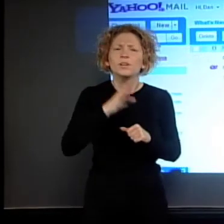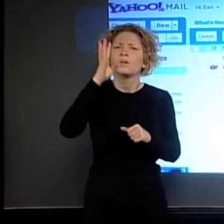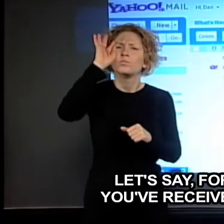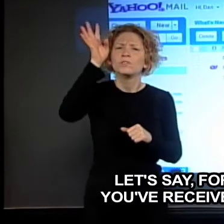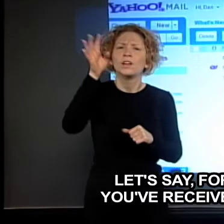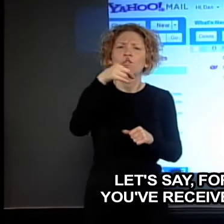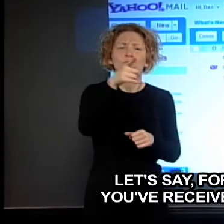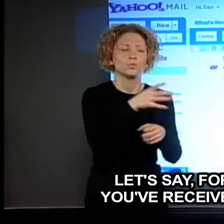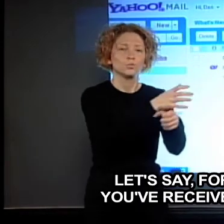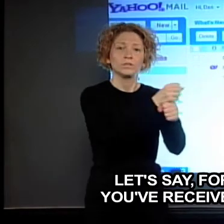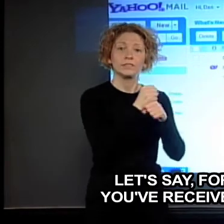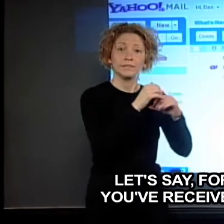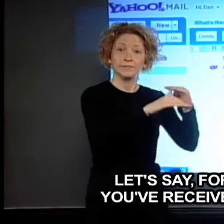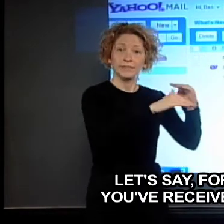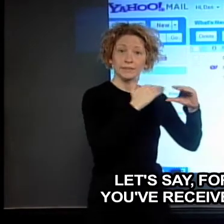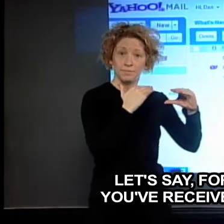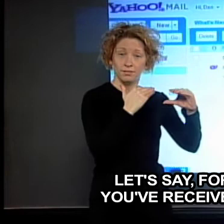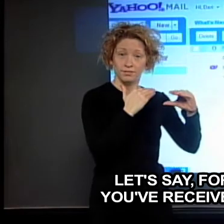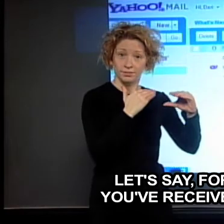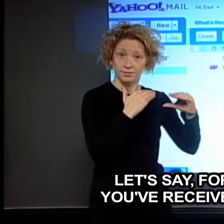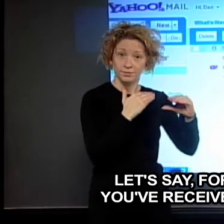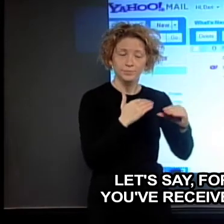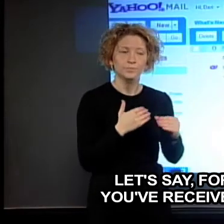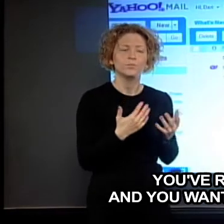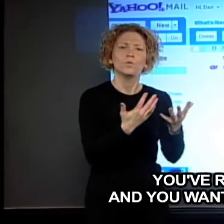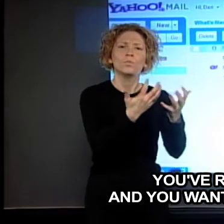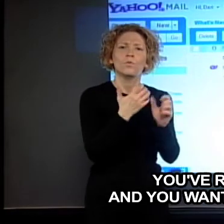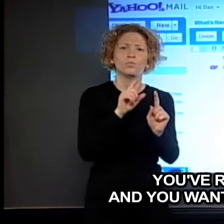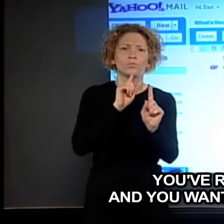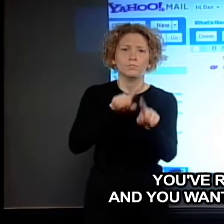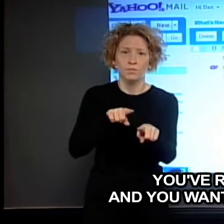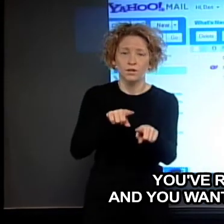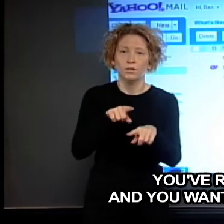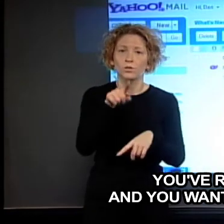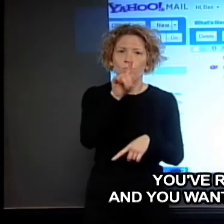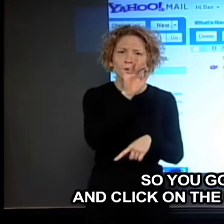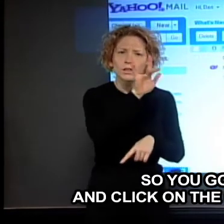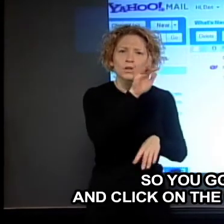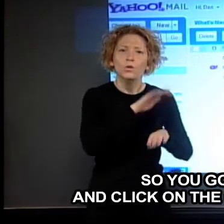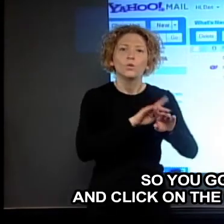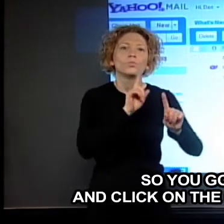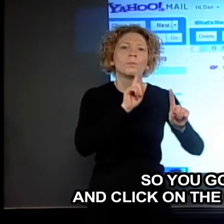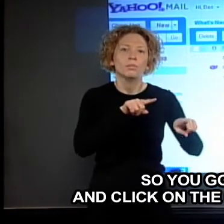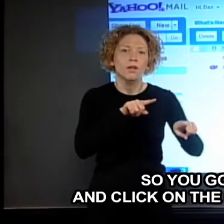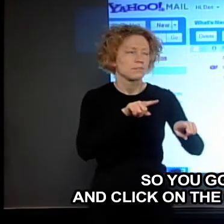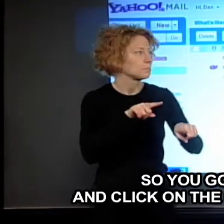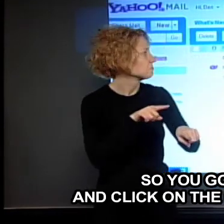Let's say, for example, you've received an email, you've read it, and you want to reply, so you go ahead and click on the reply button.